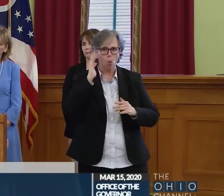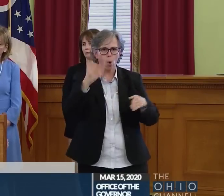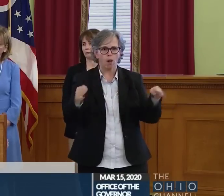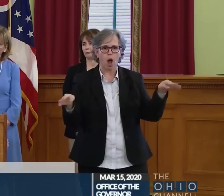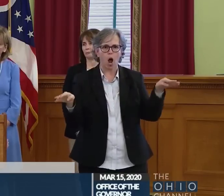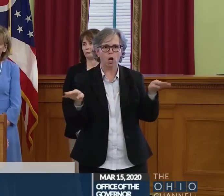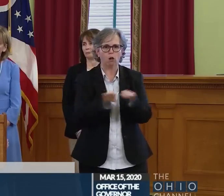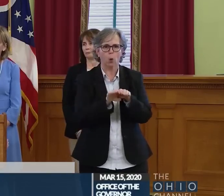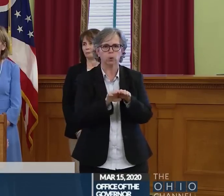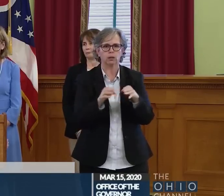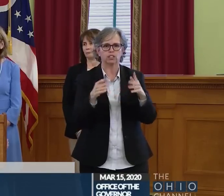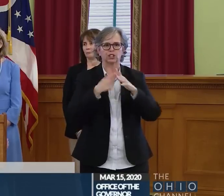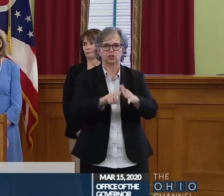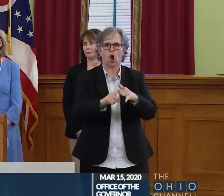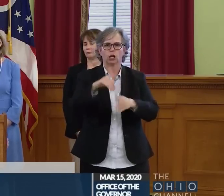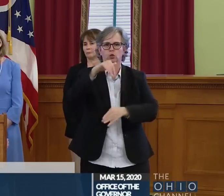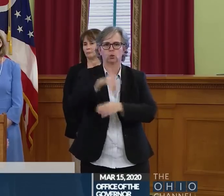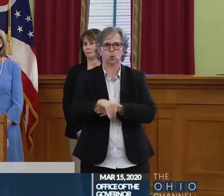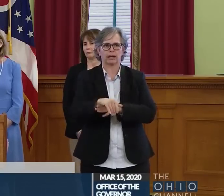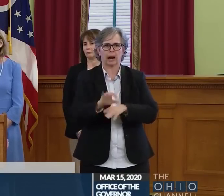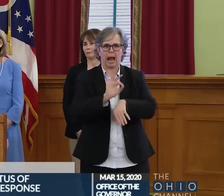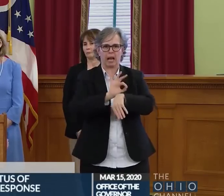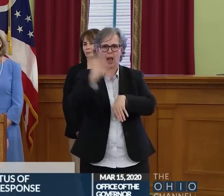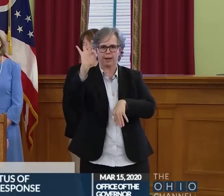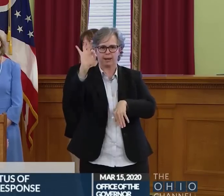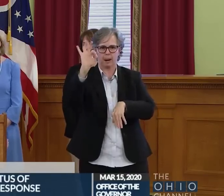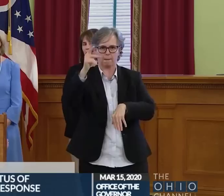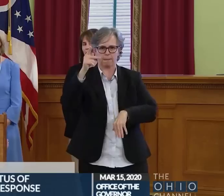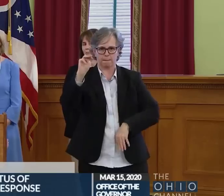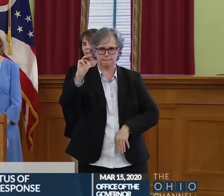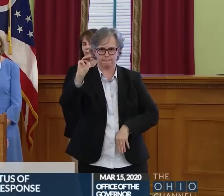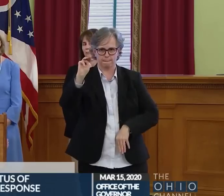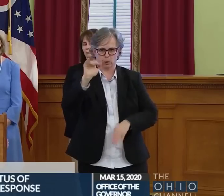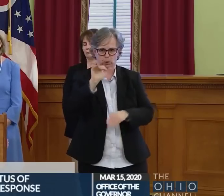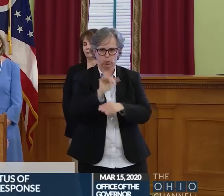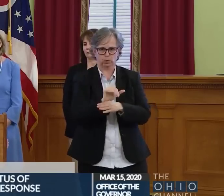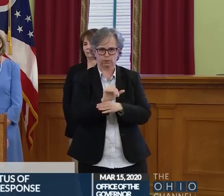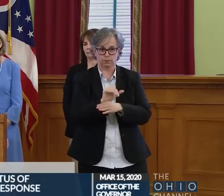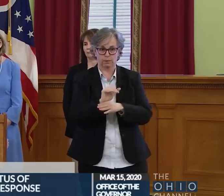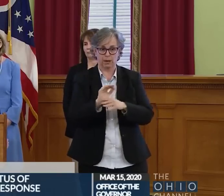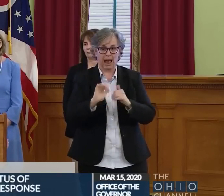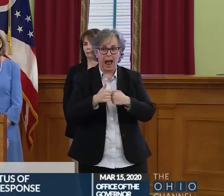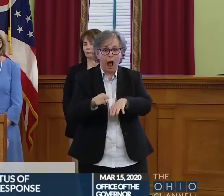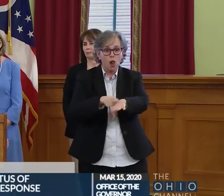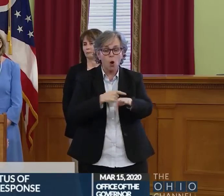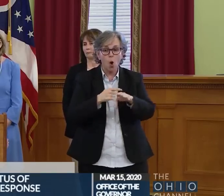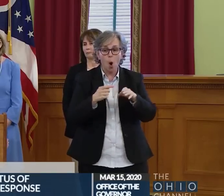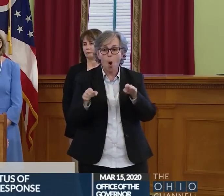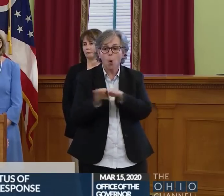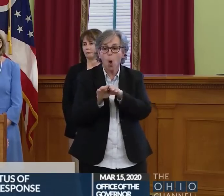tonight. How long this order will be in effect, we don't frankly know.